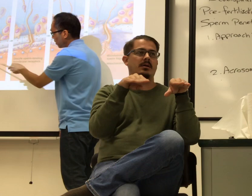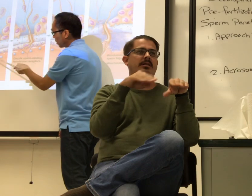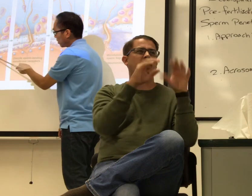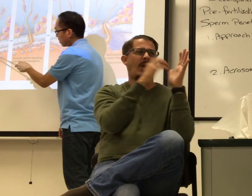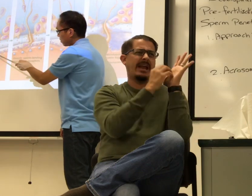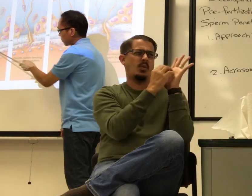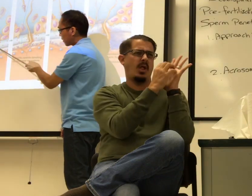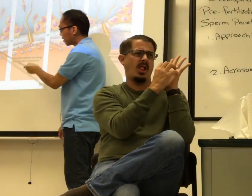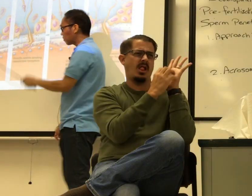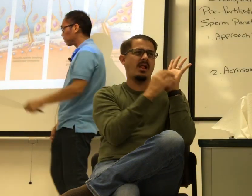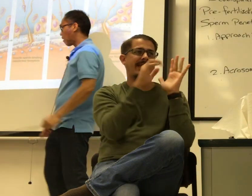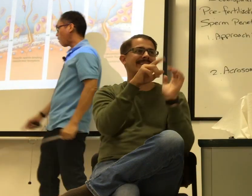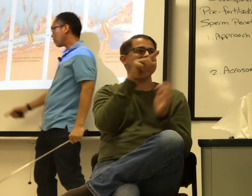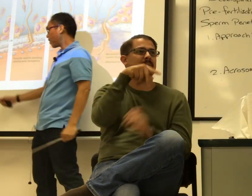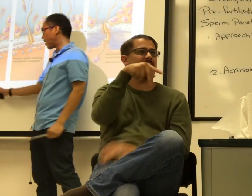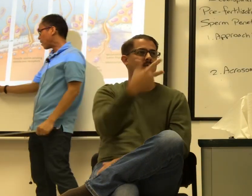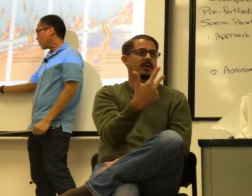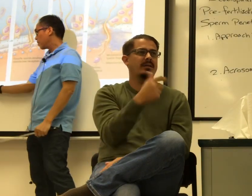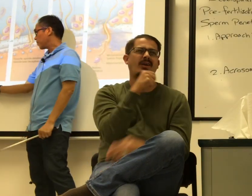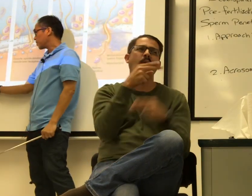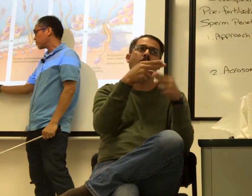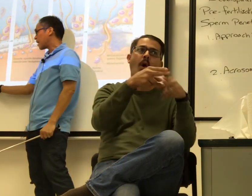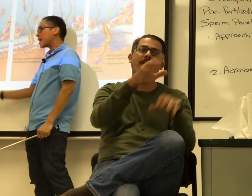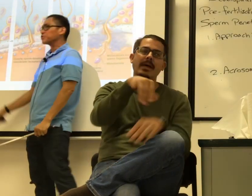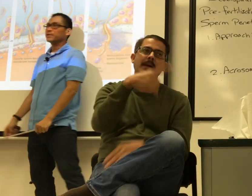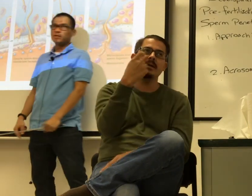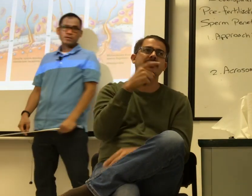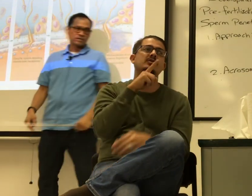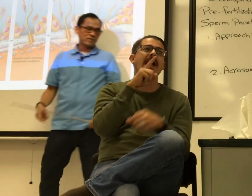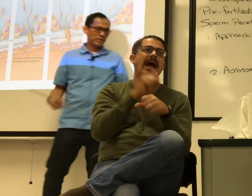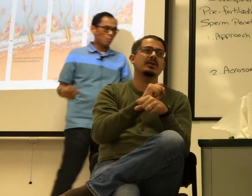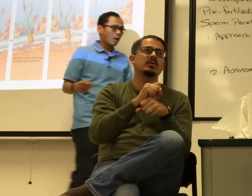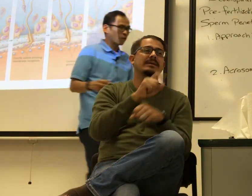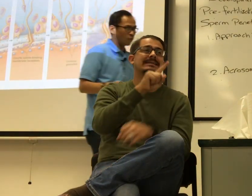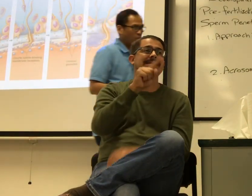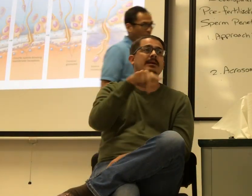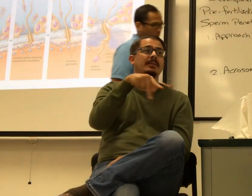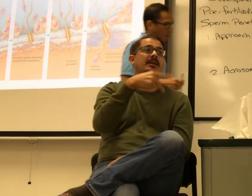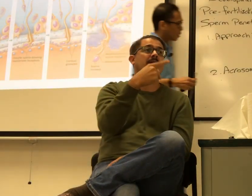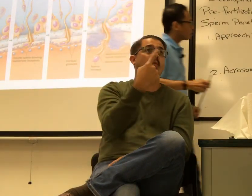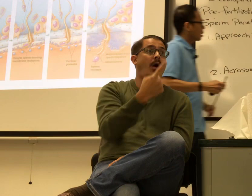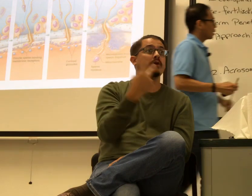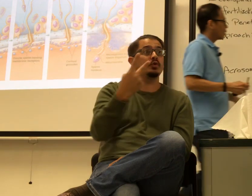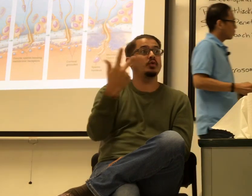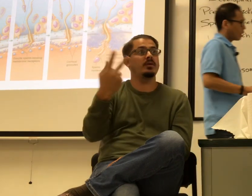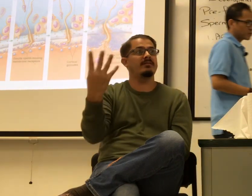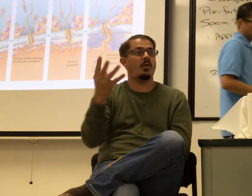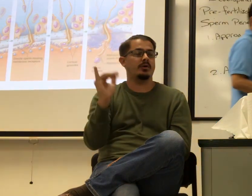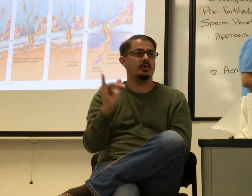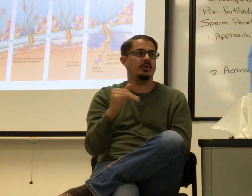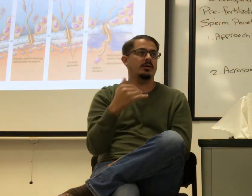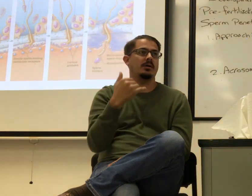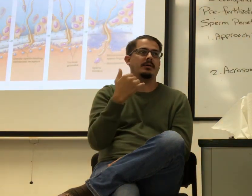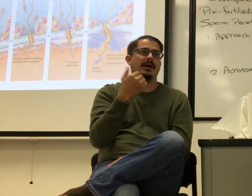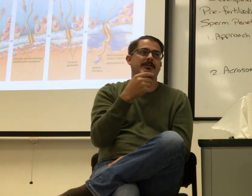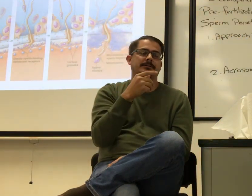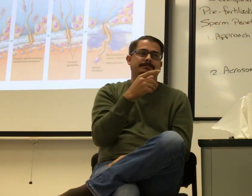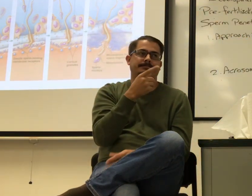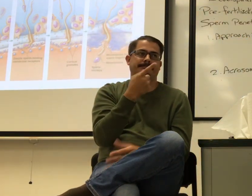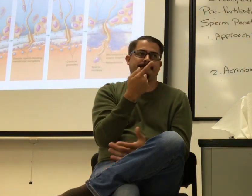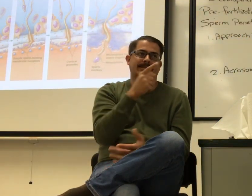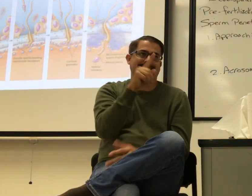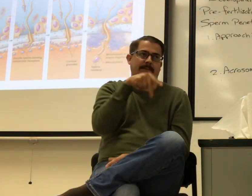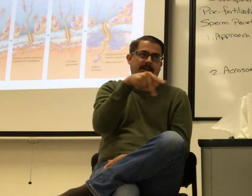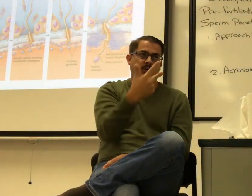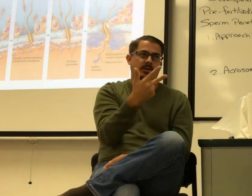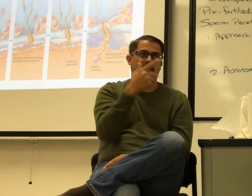ZP3. Okay, they don't call them that because there's actually ZP1 through 4. I'll just stick to ZP3 because that's the